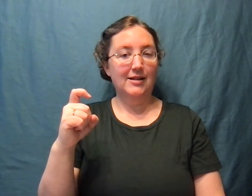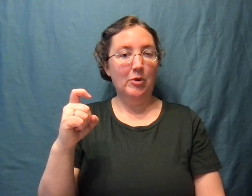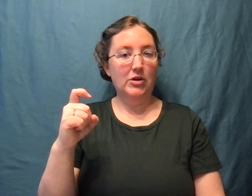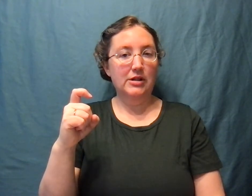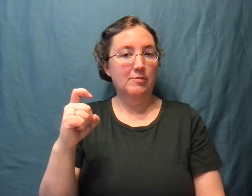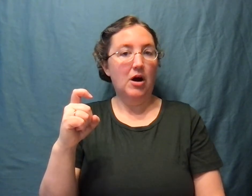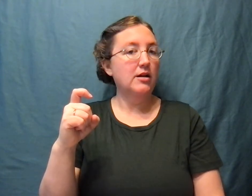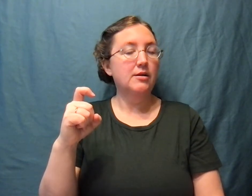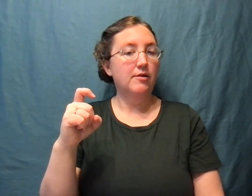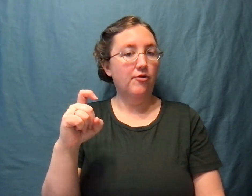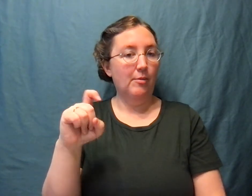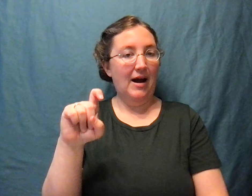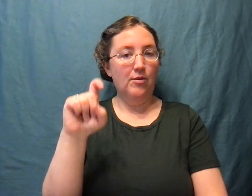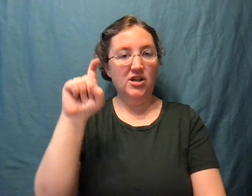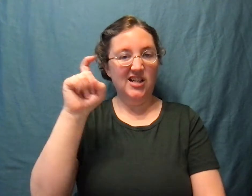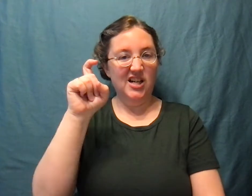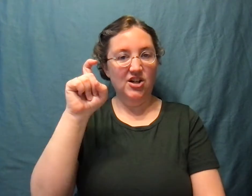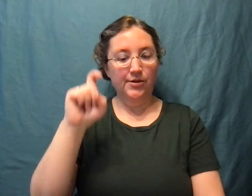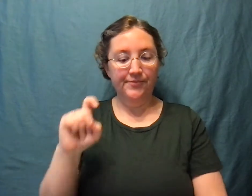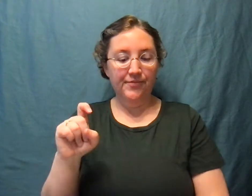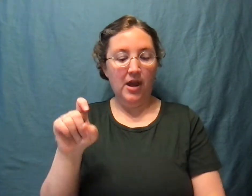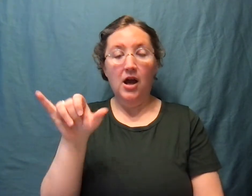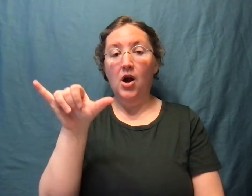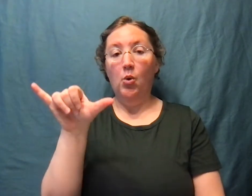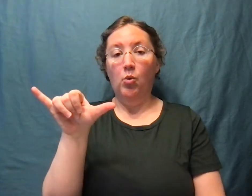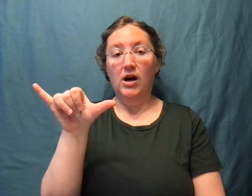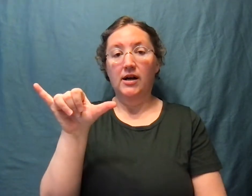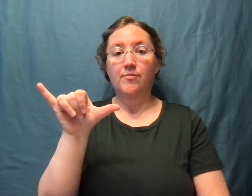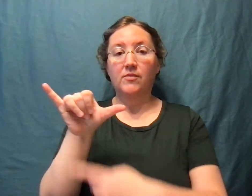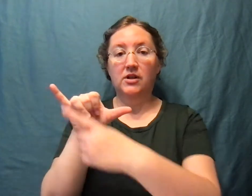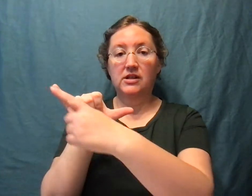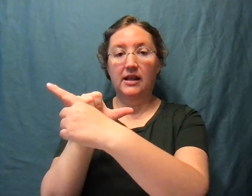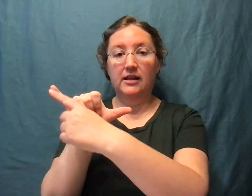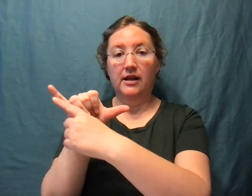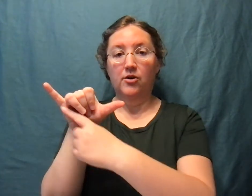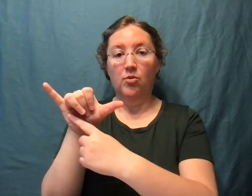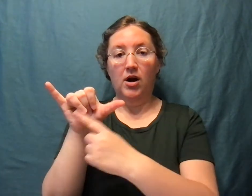marks the spot for a pirate. R. Y looks like the letter Y.